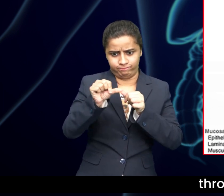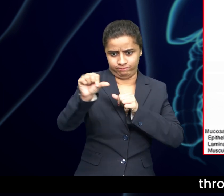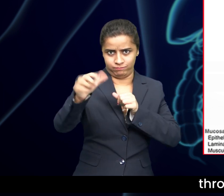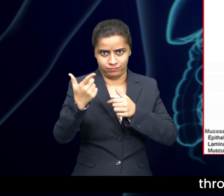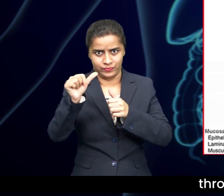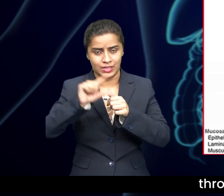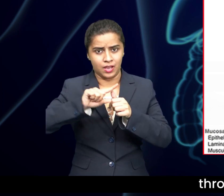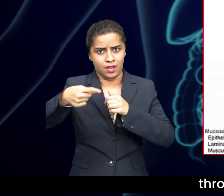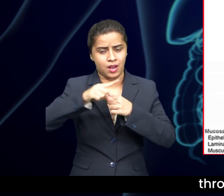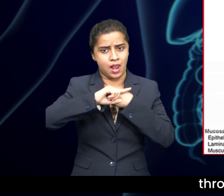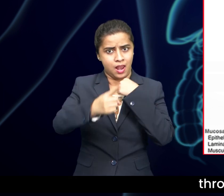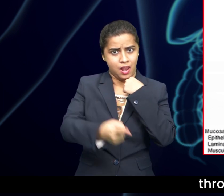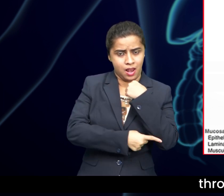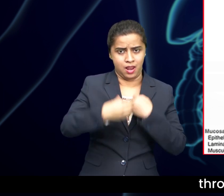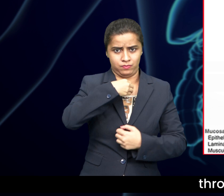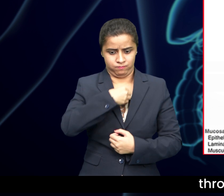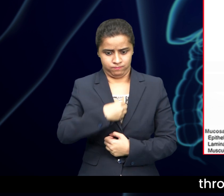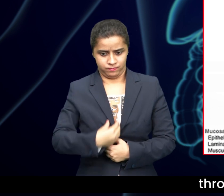to the anus.